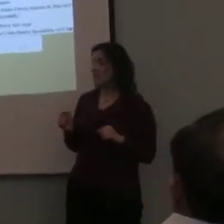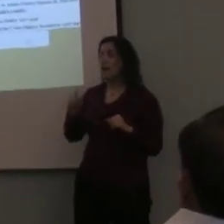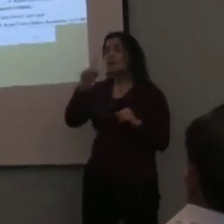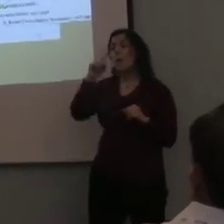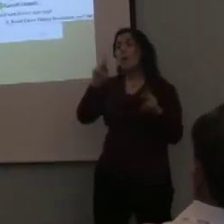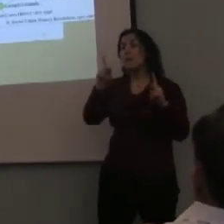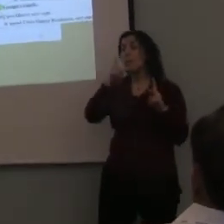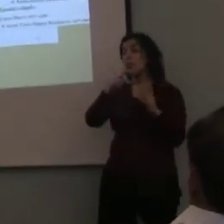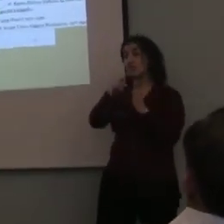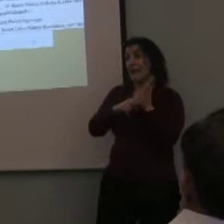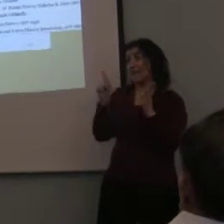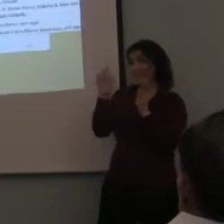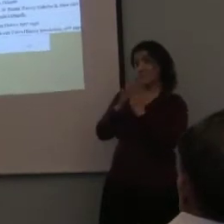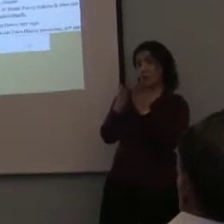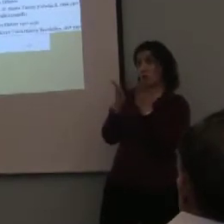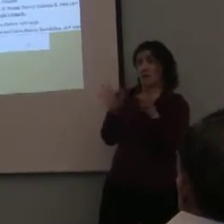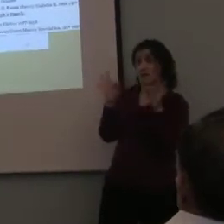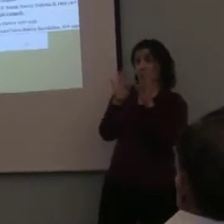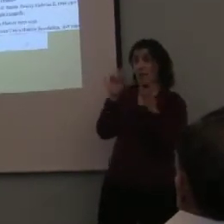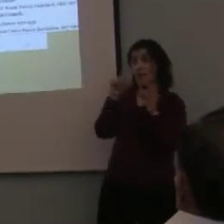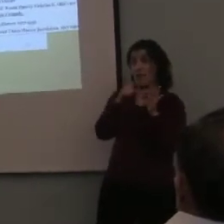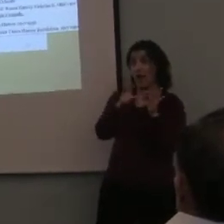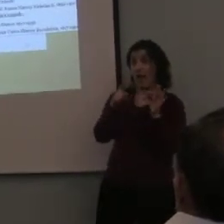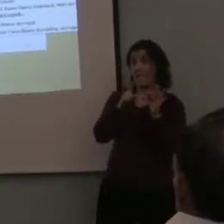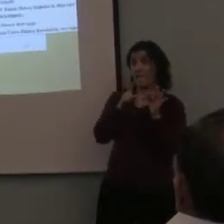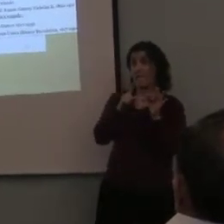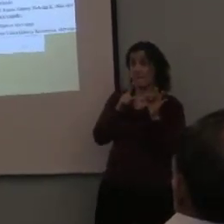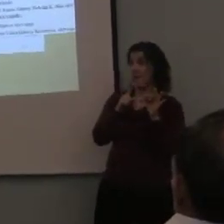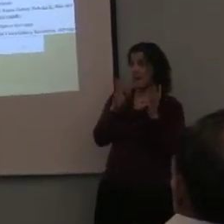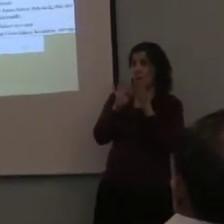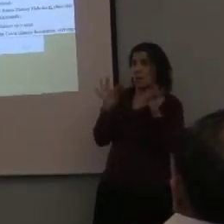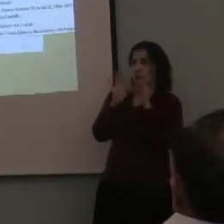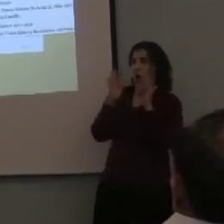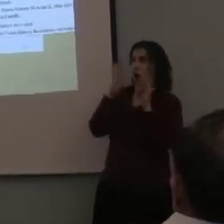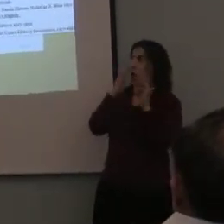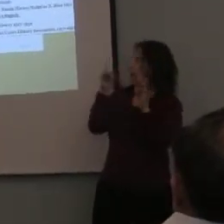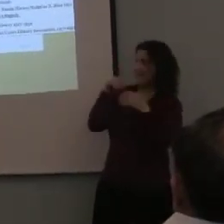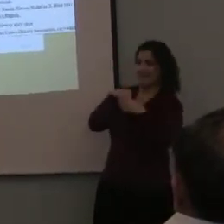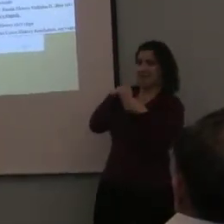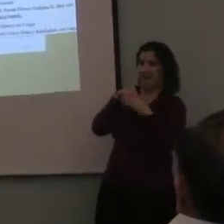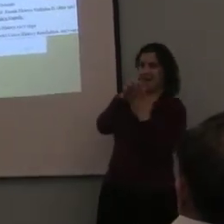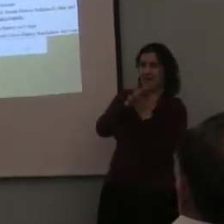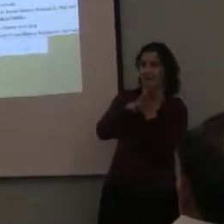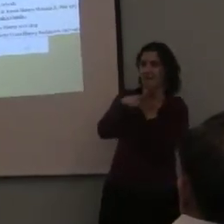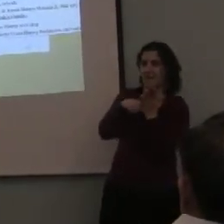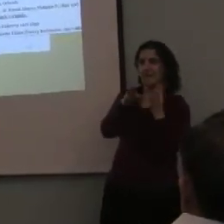people who read this book, what matters is content.